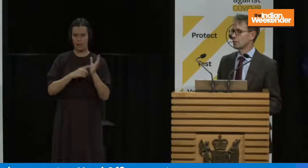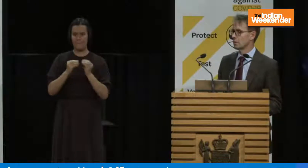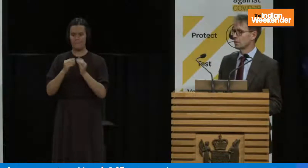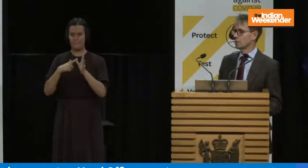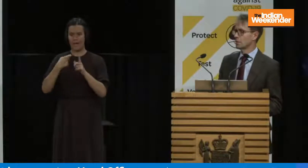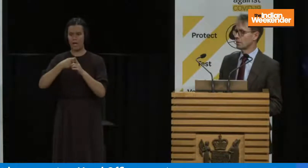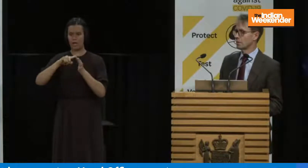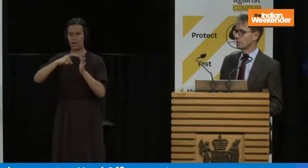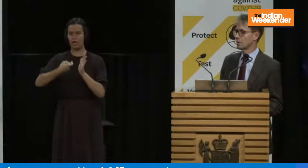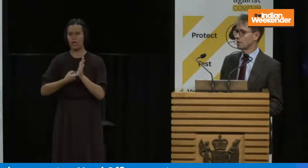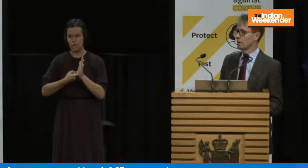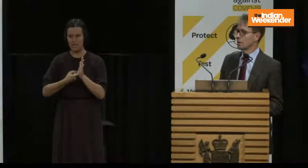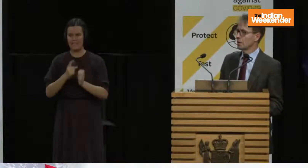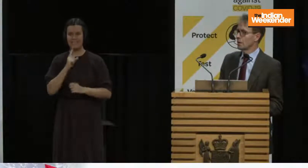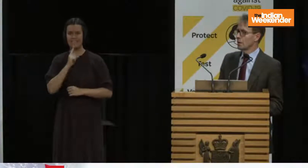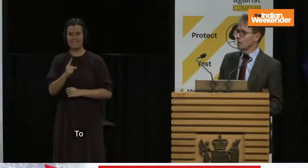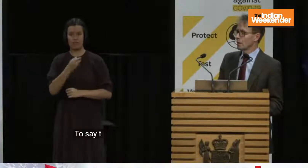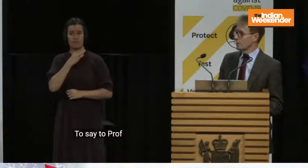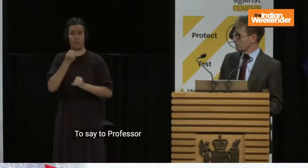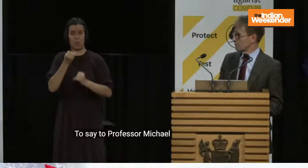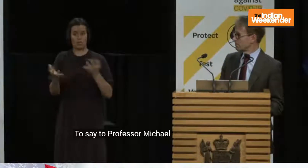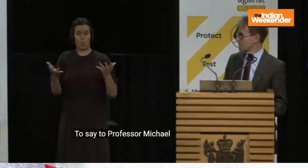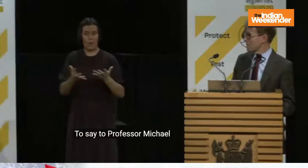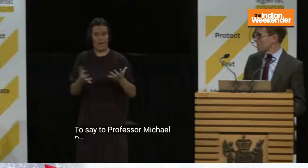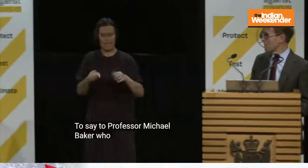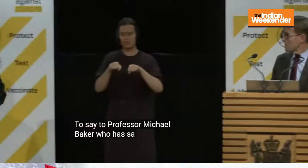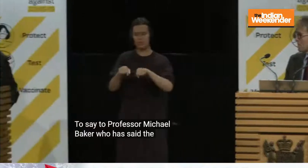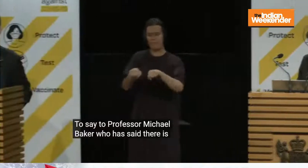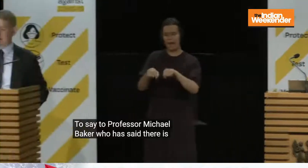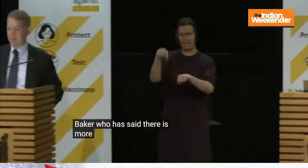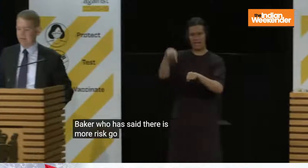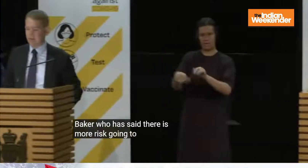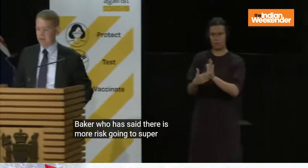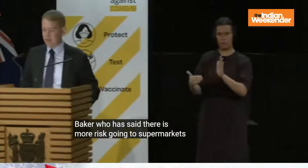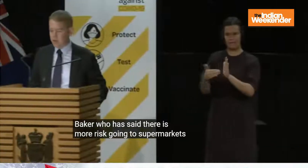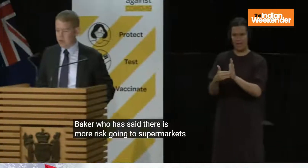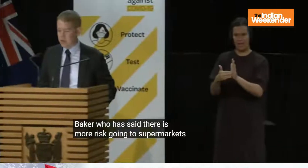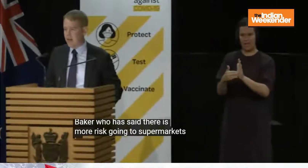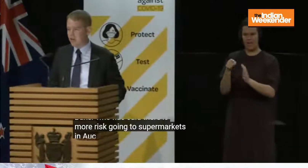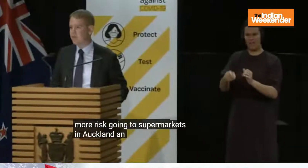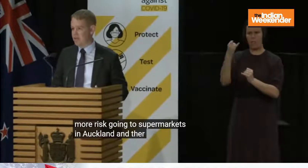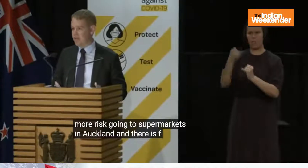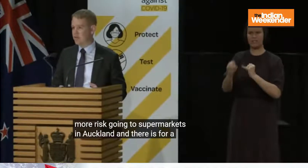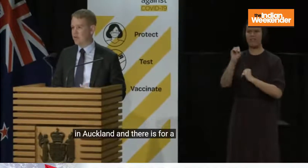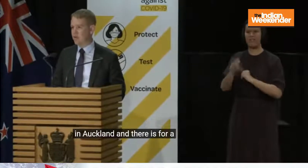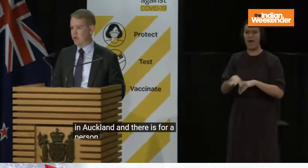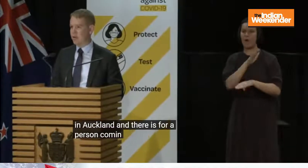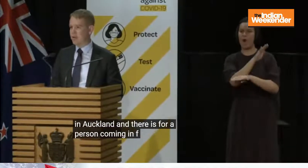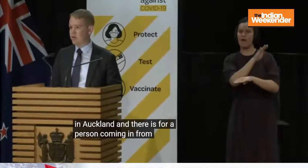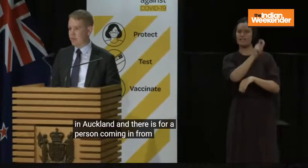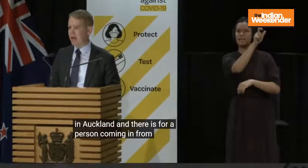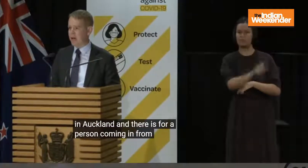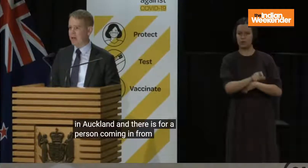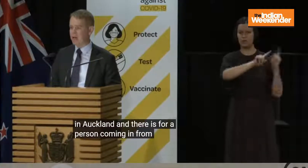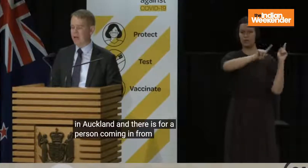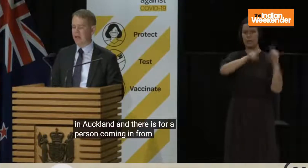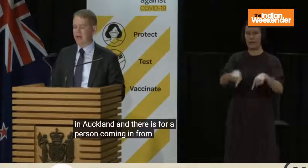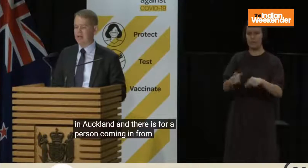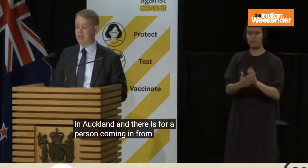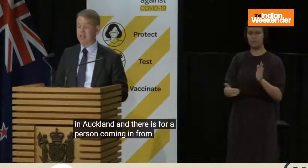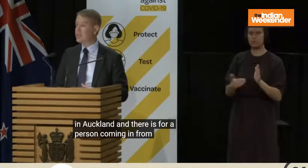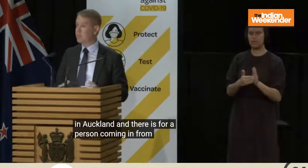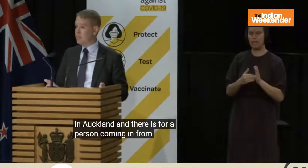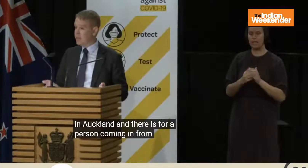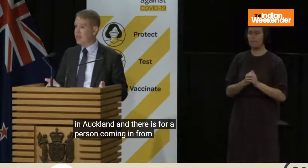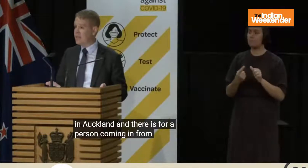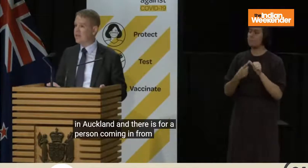is for a person coming in from Australia? I can tell you that Dr. Verrill has had conversations with Michael Baker about that,